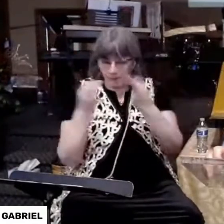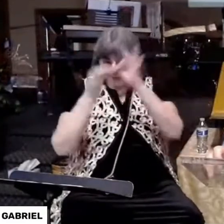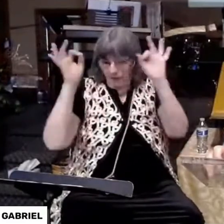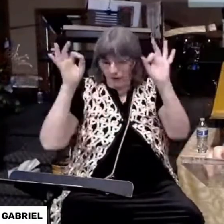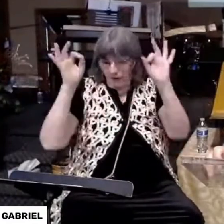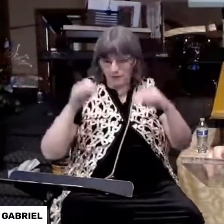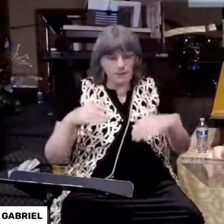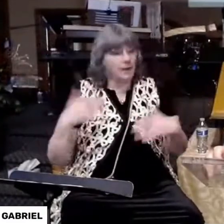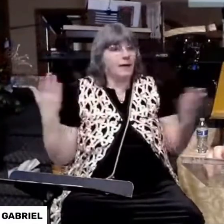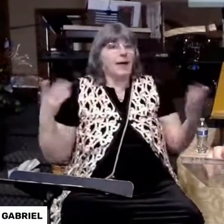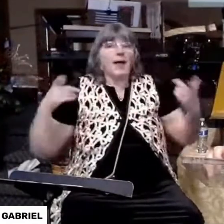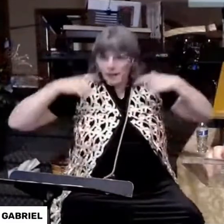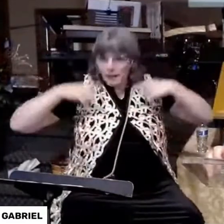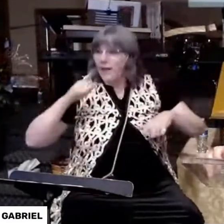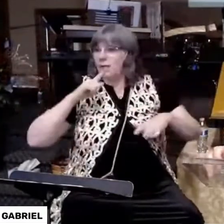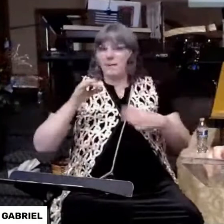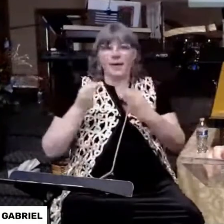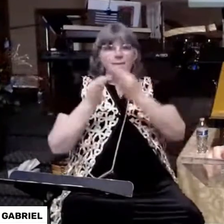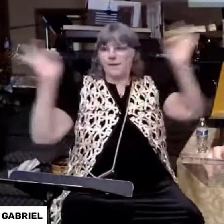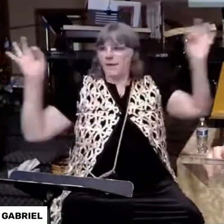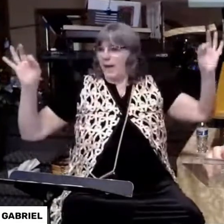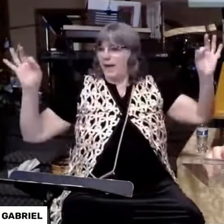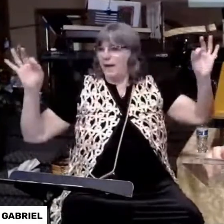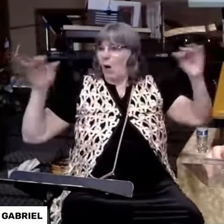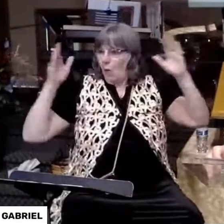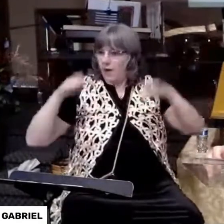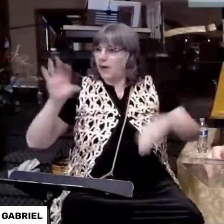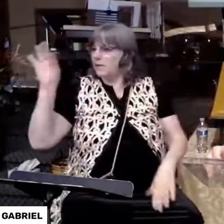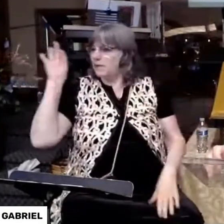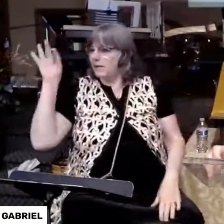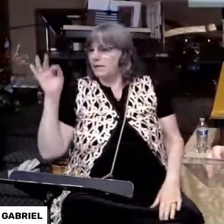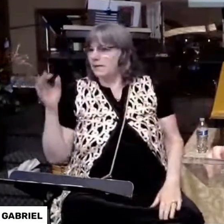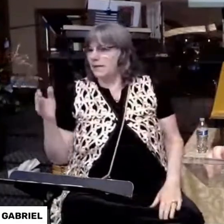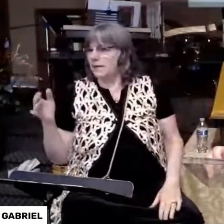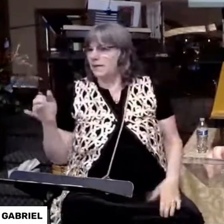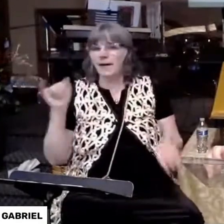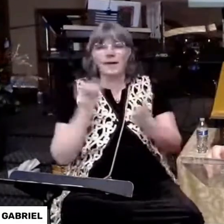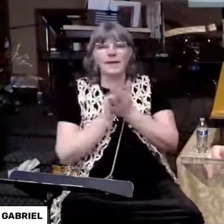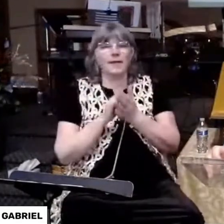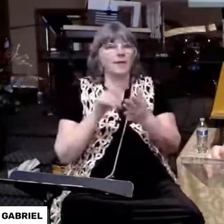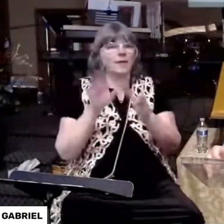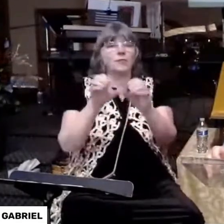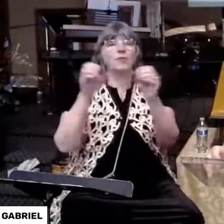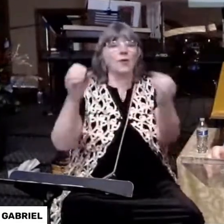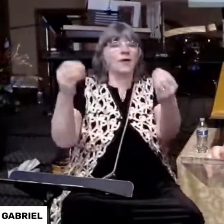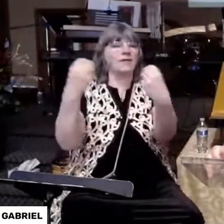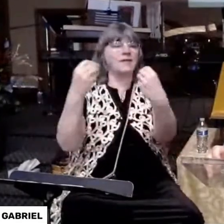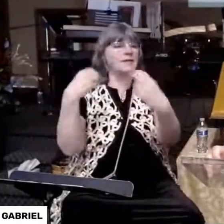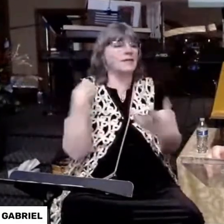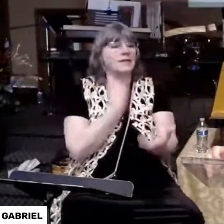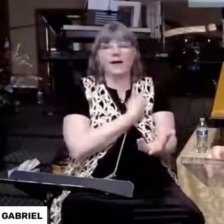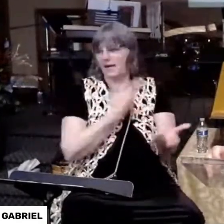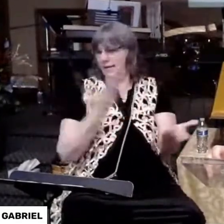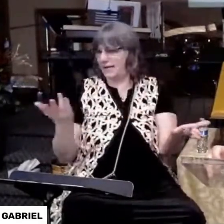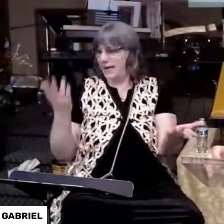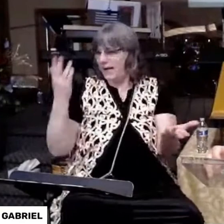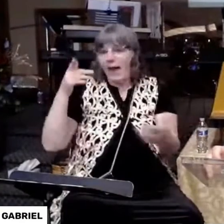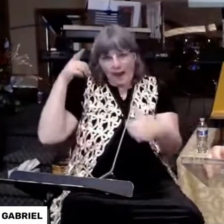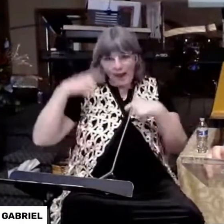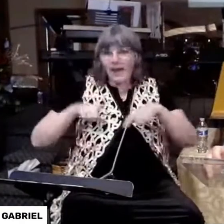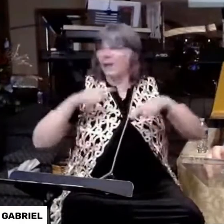Up to us. We have that choice. That's what the Torah teaches us. You know, due to the